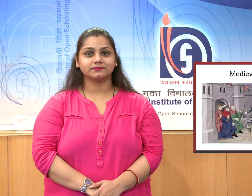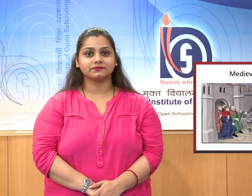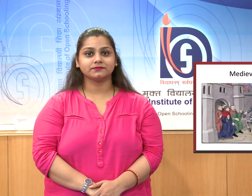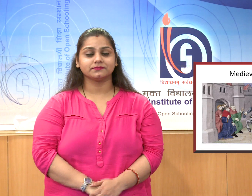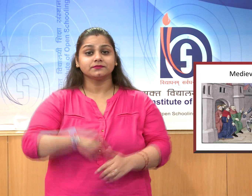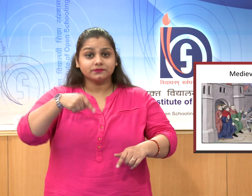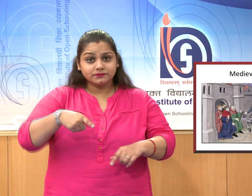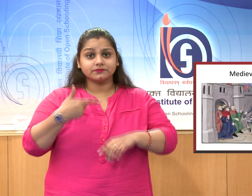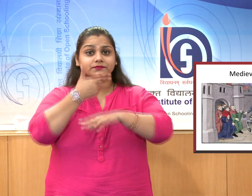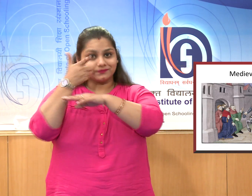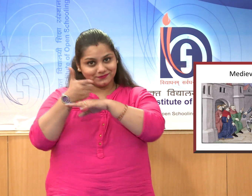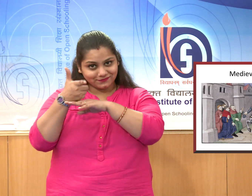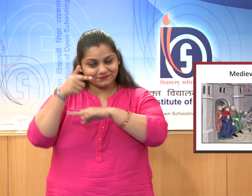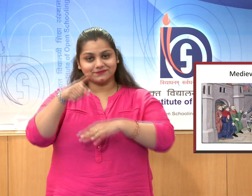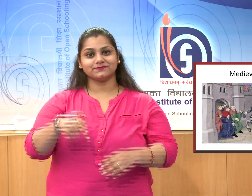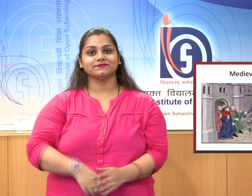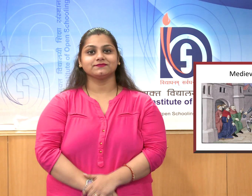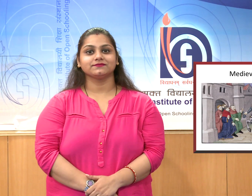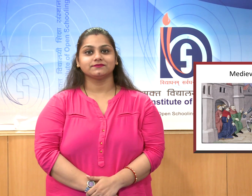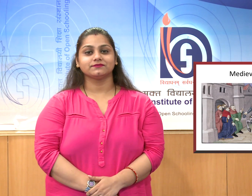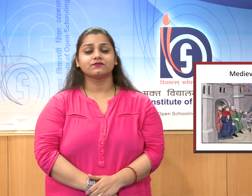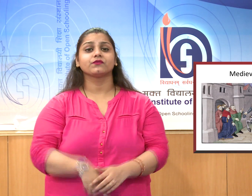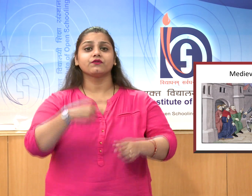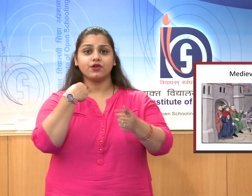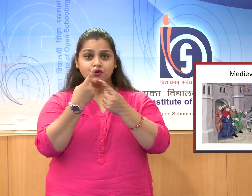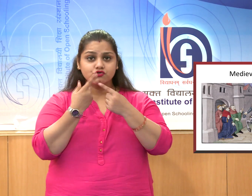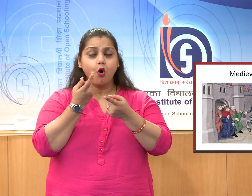In this video, we talked about